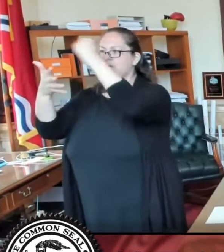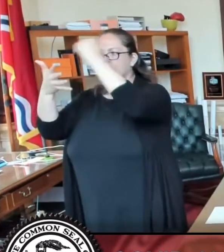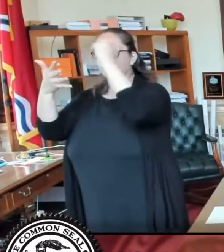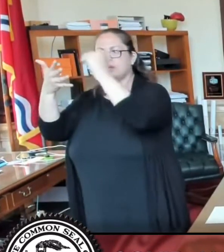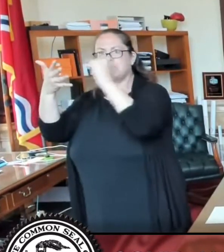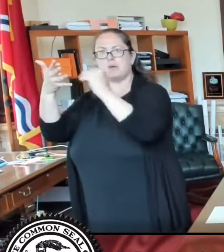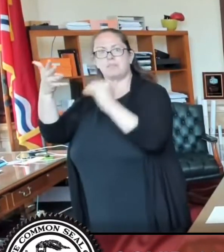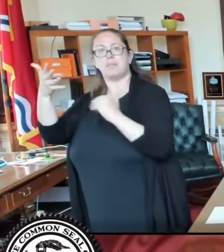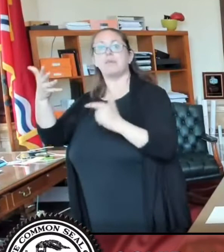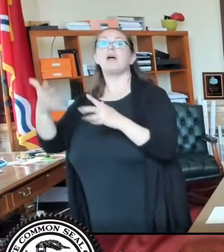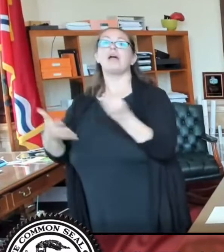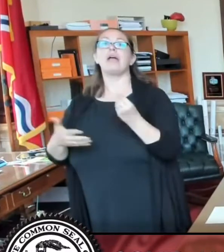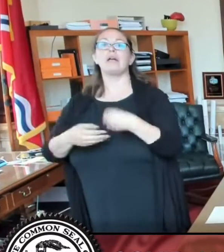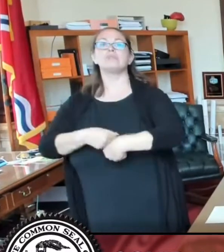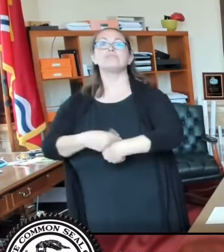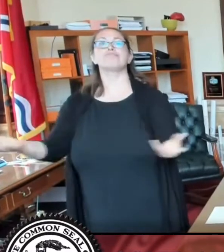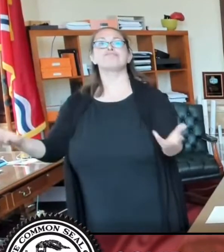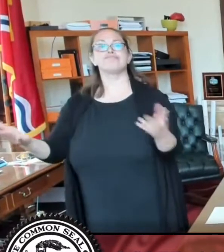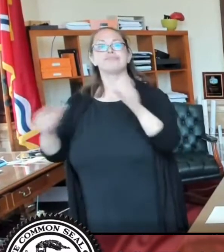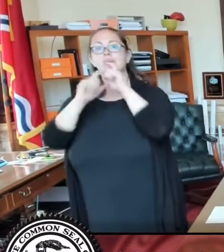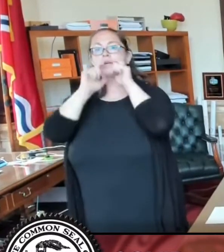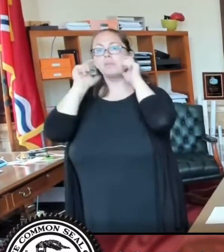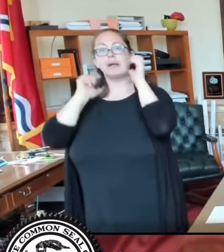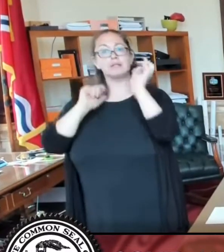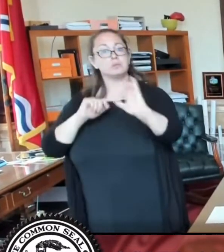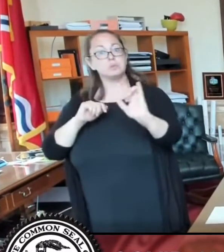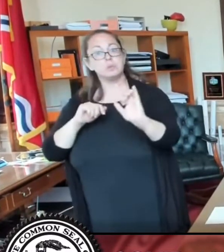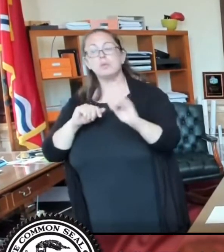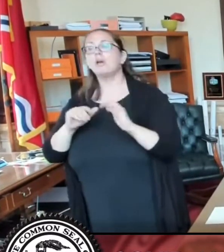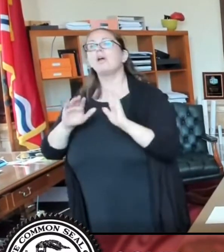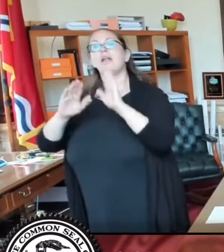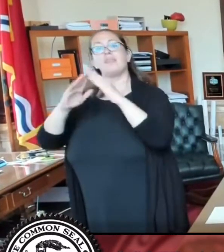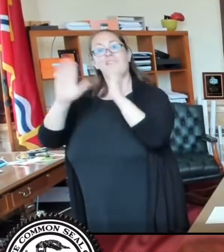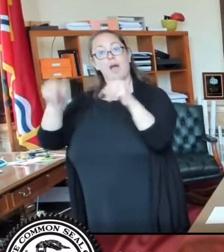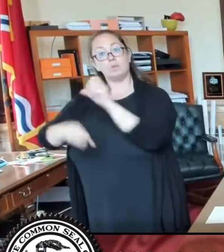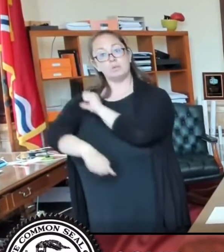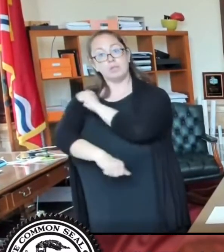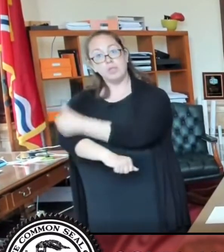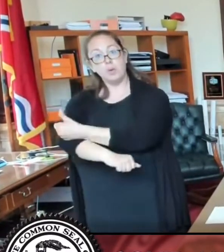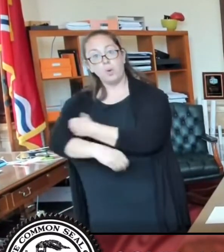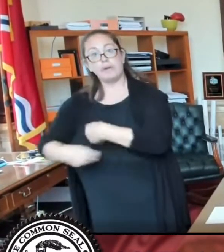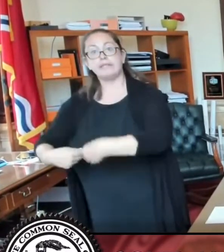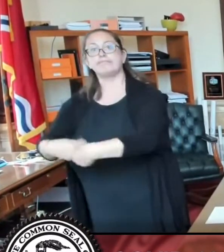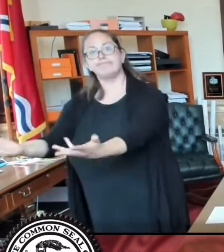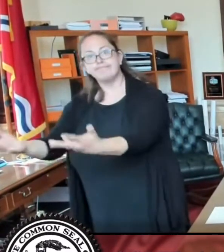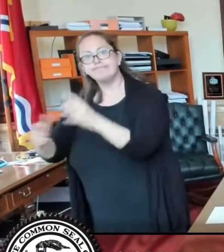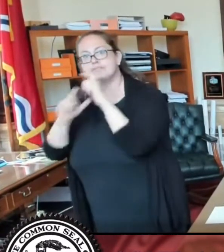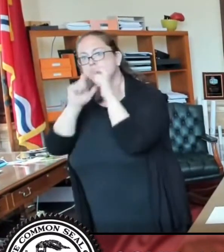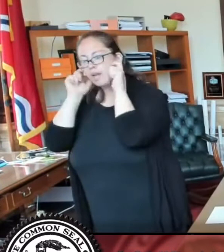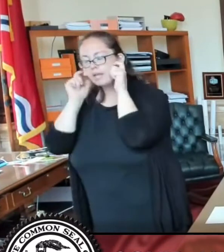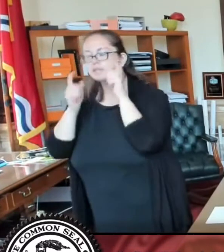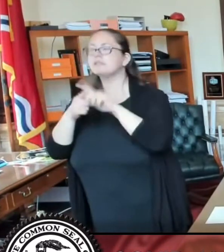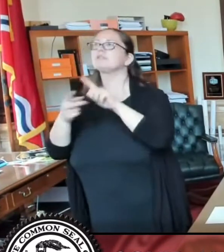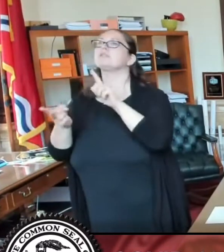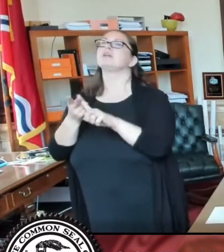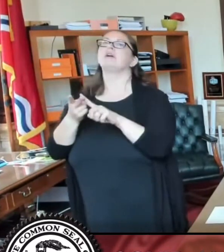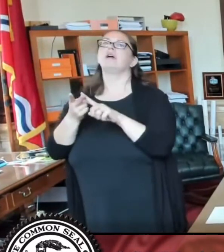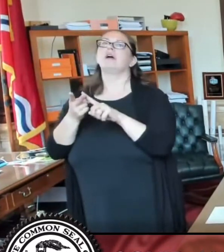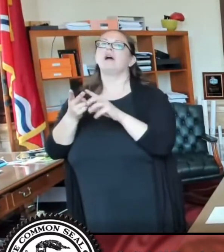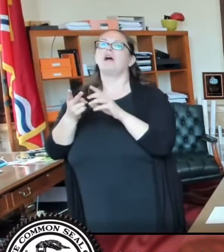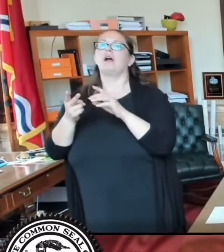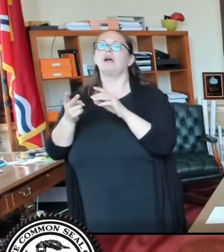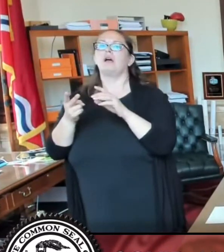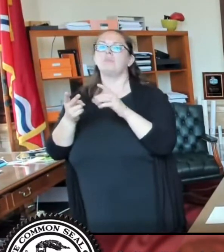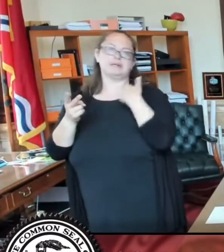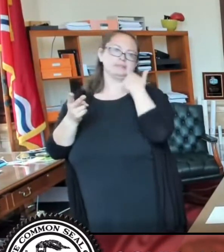make masks available. We have provided masks to all of the housing authority folks. We've provided masks, as I said